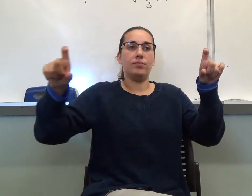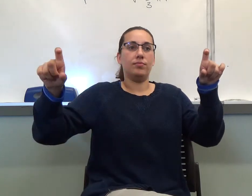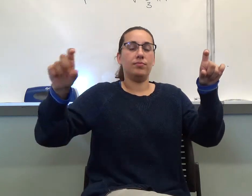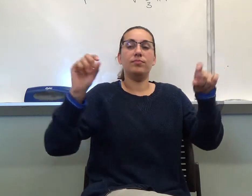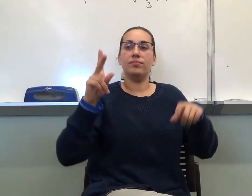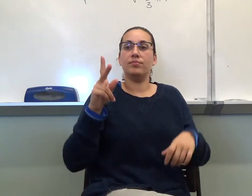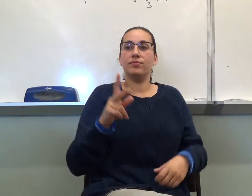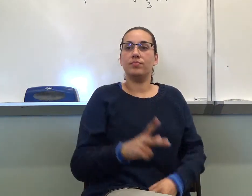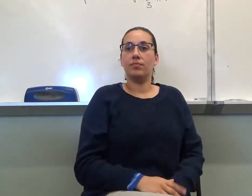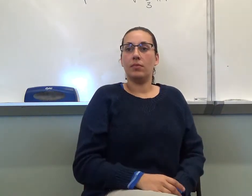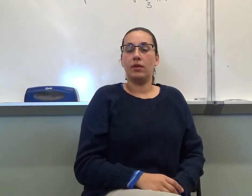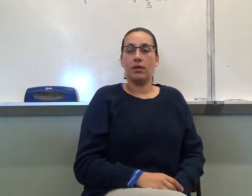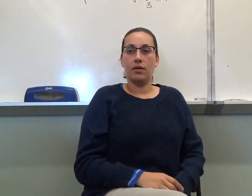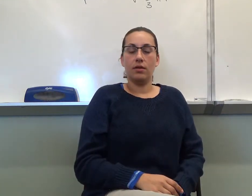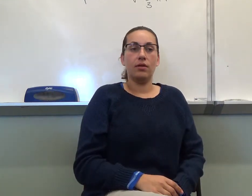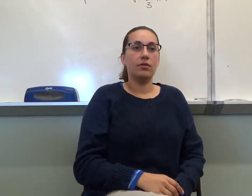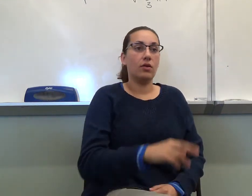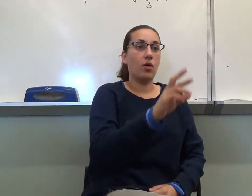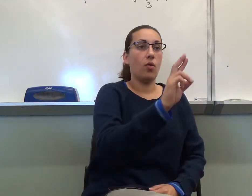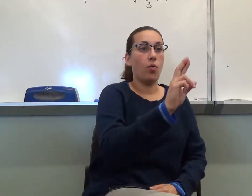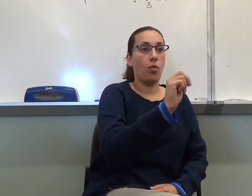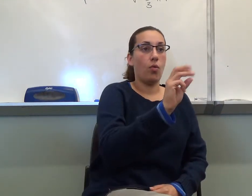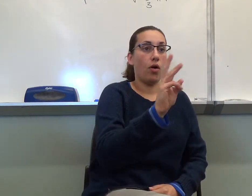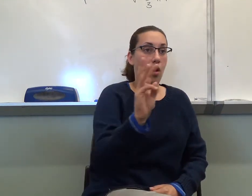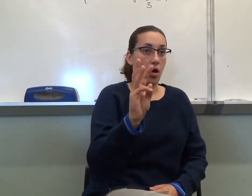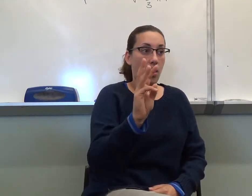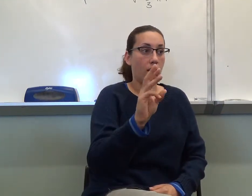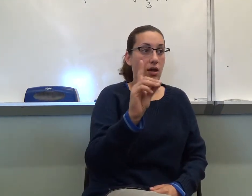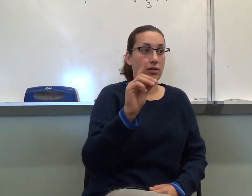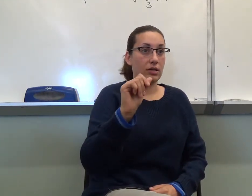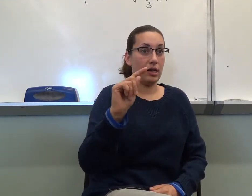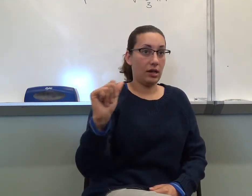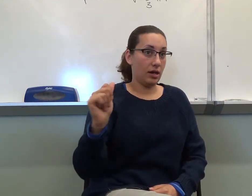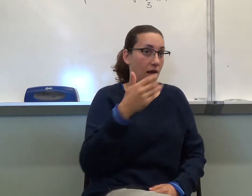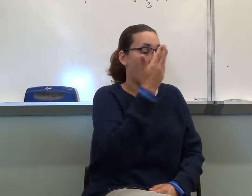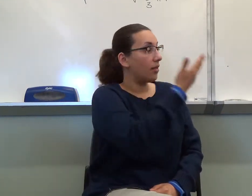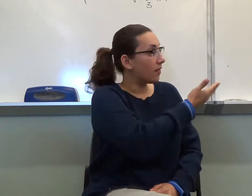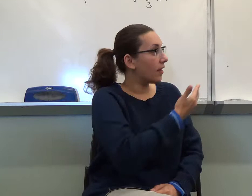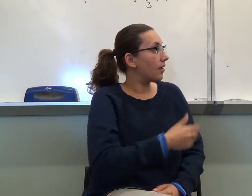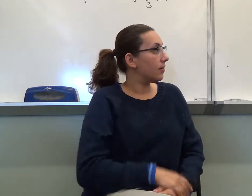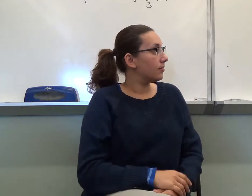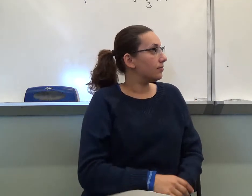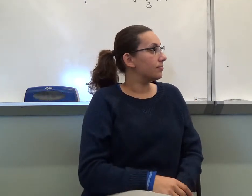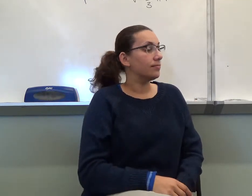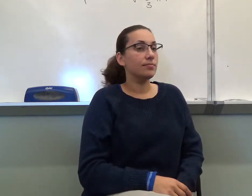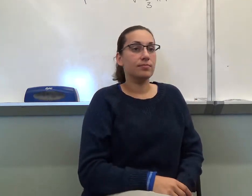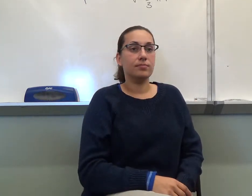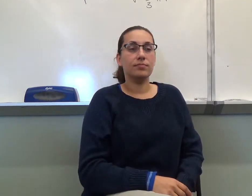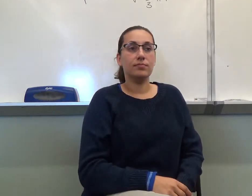Okay, the raw data is up there. It's right above that. And what it says is male